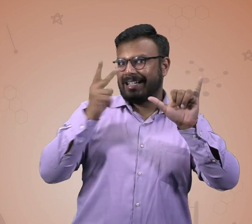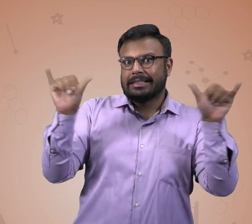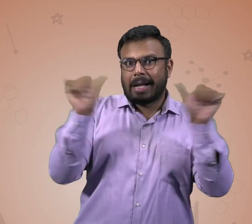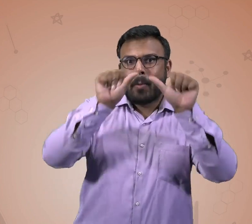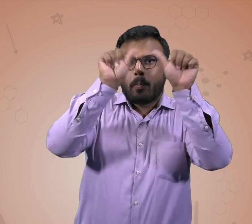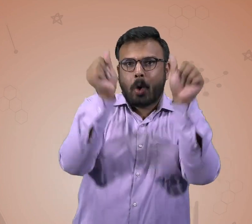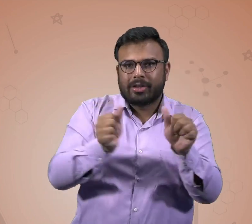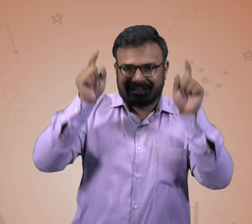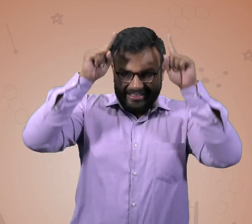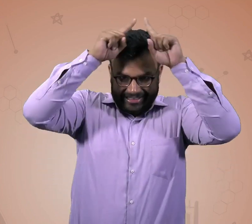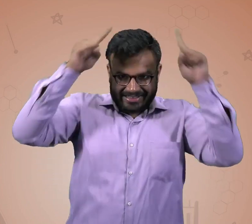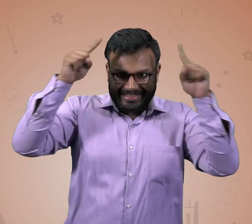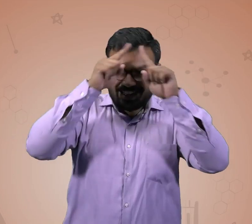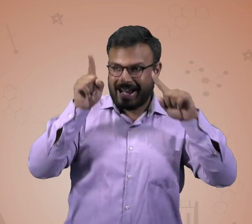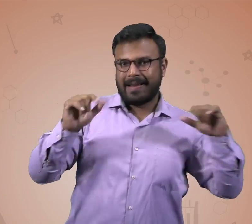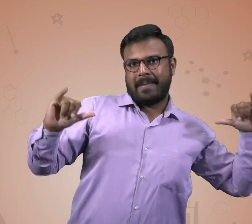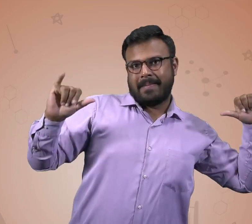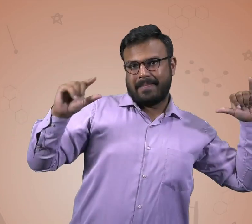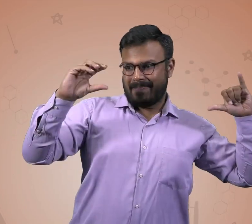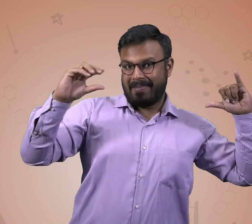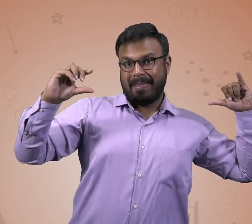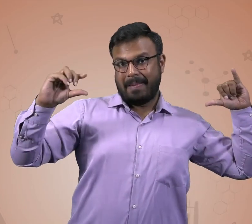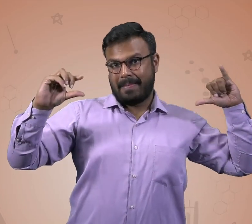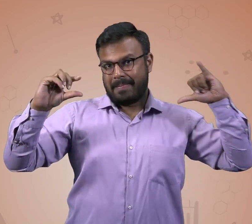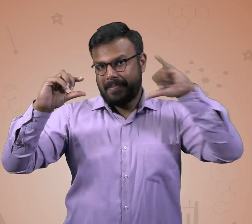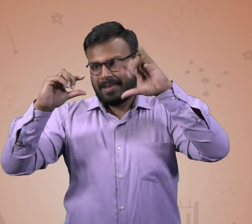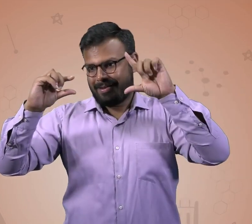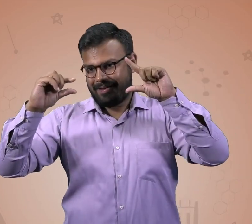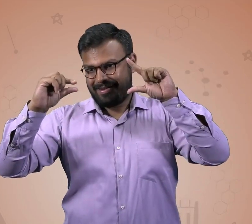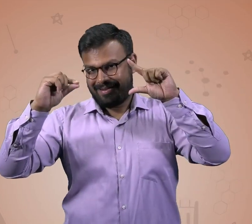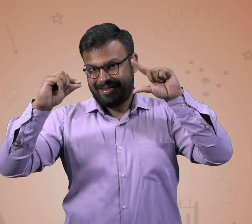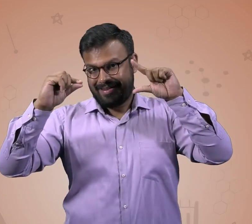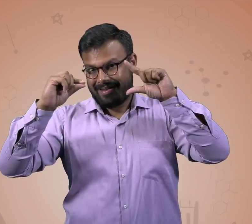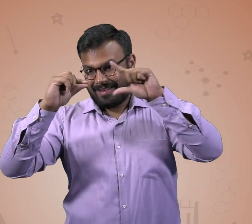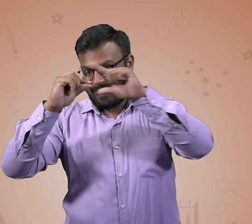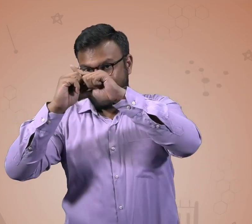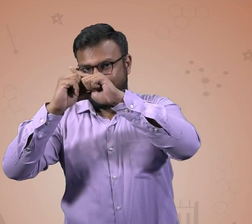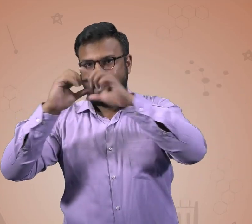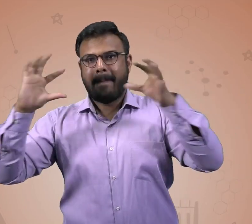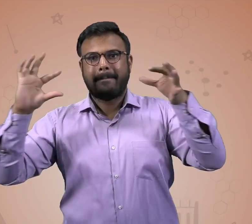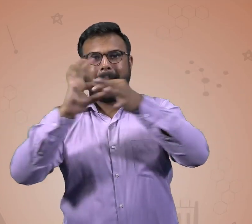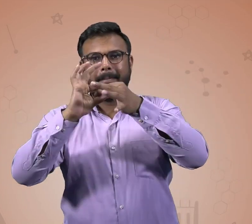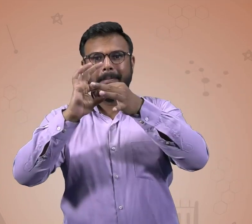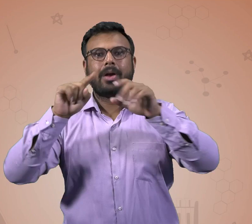the virus and according to the antigen markers, we will also